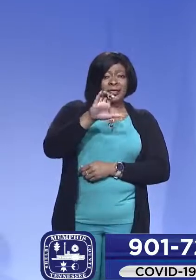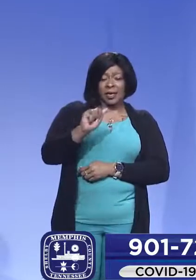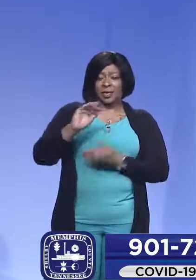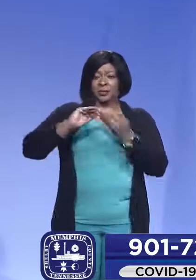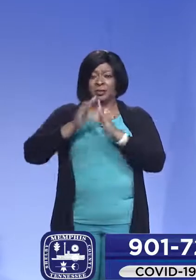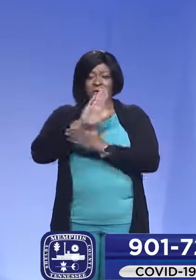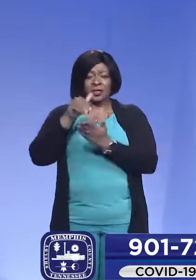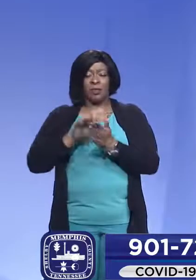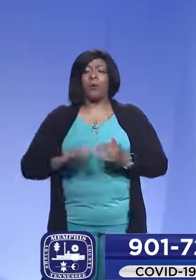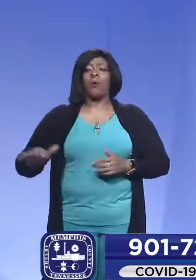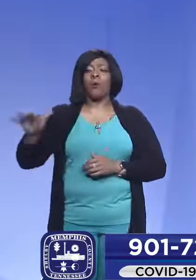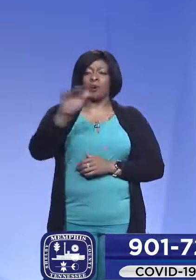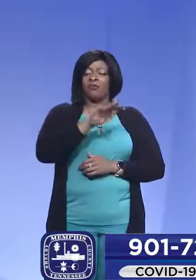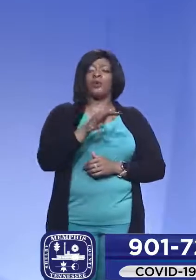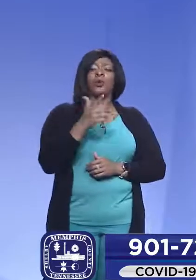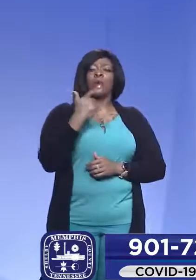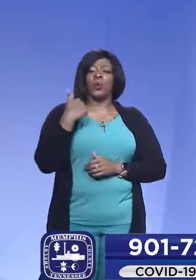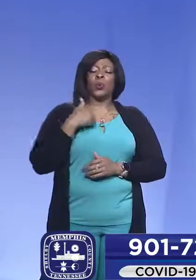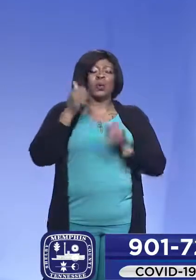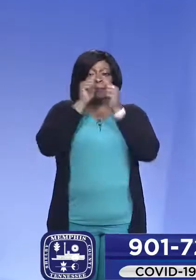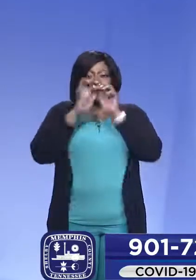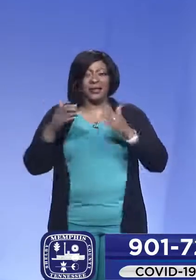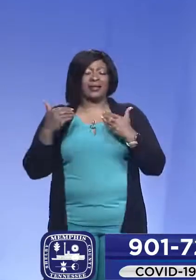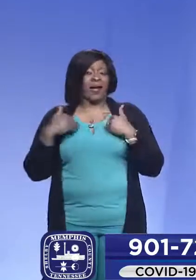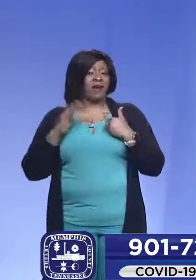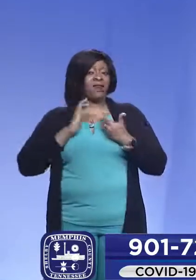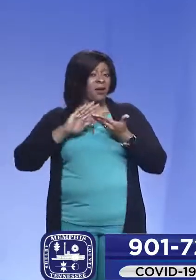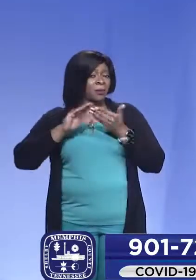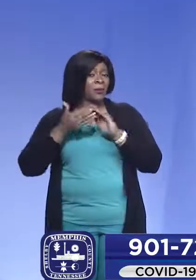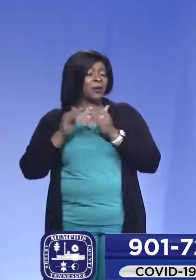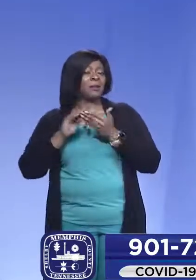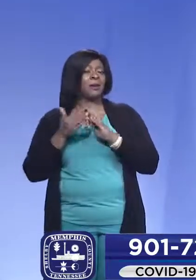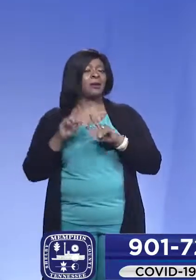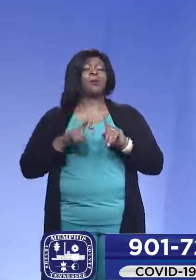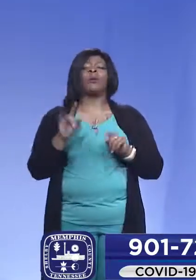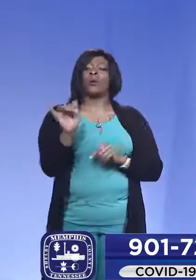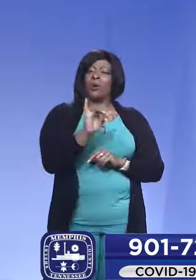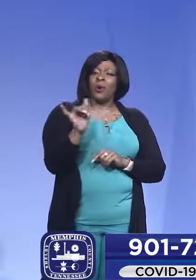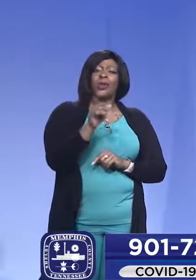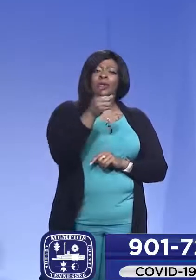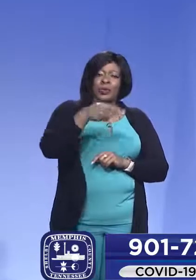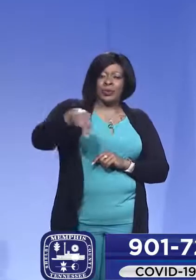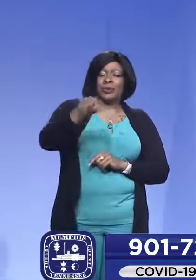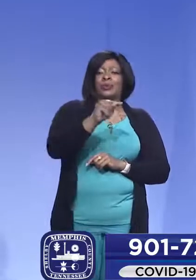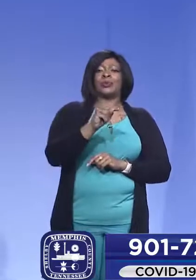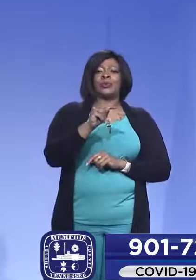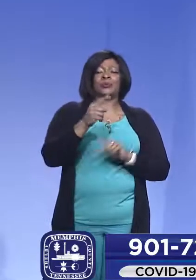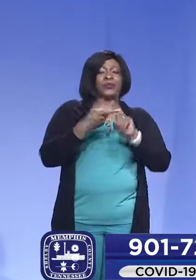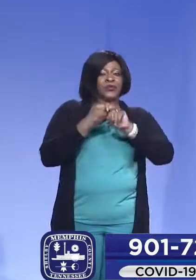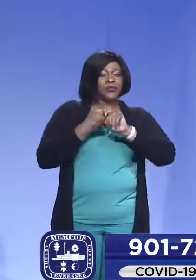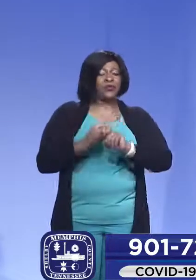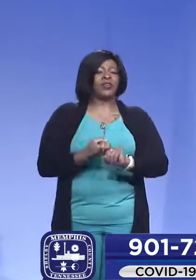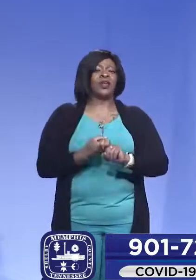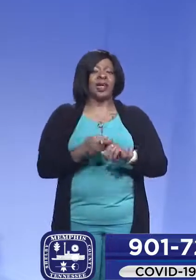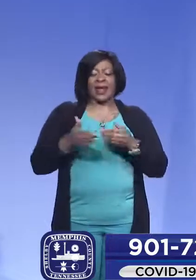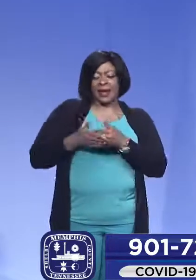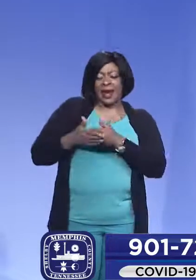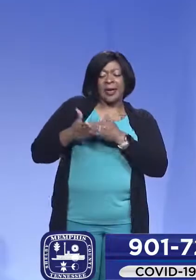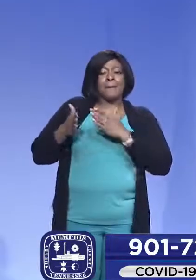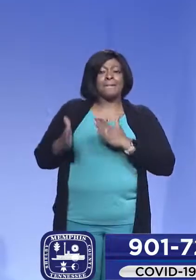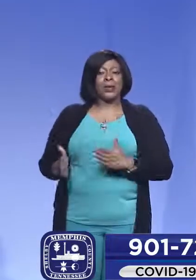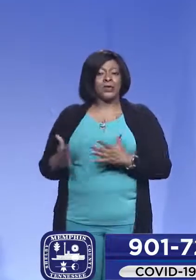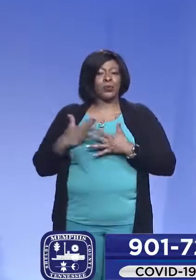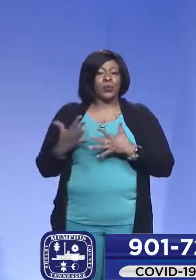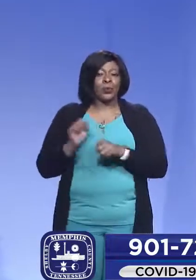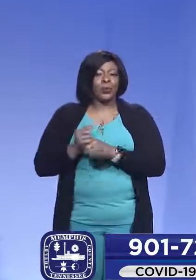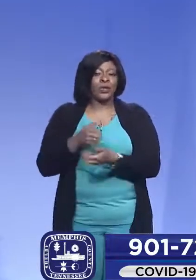community centers and everybody else who we are so blessed to have them in our community, but it was also you, the friends, the neighbors,